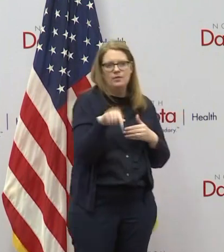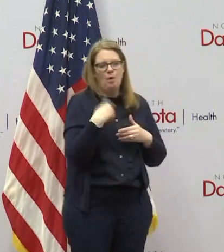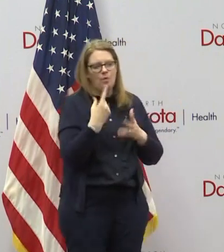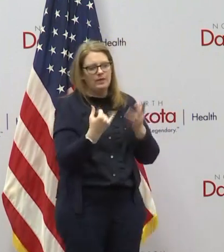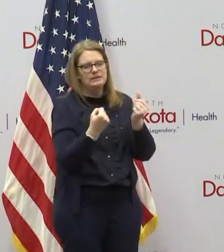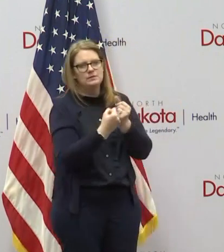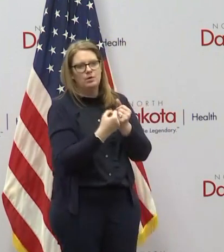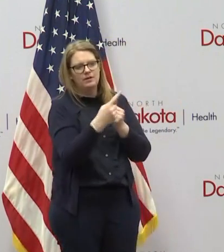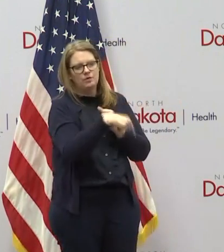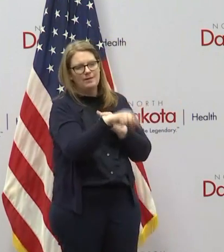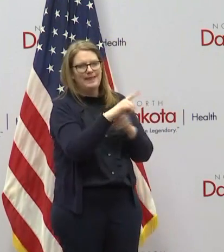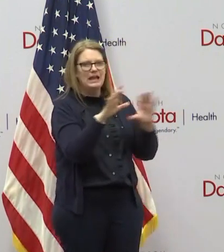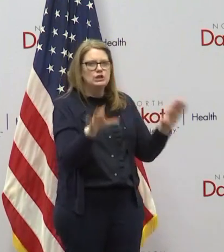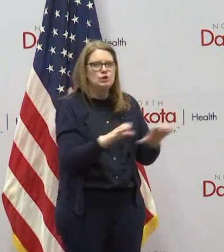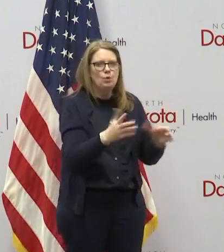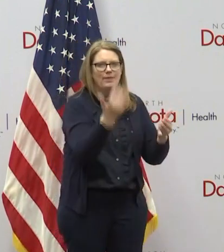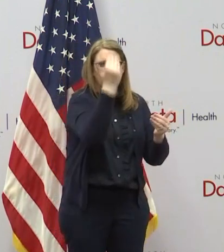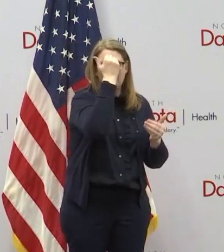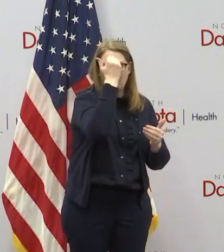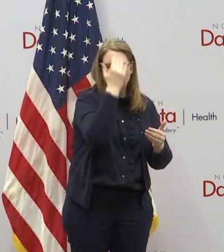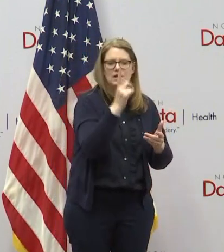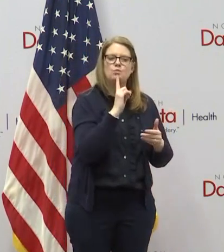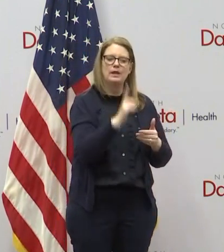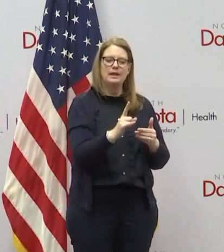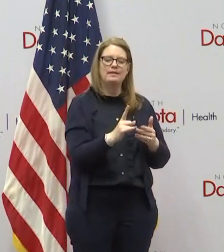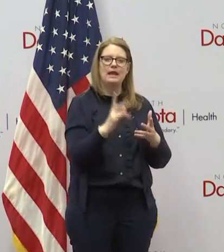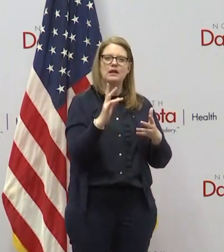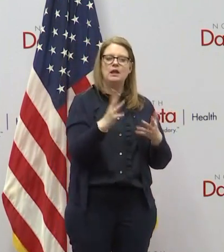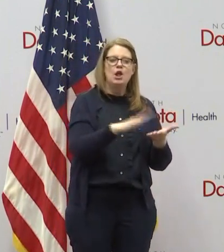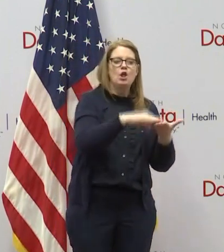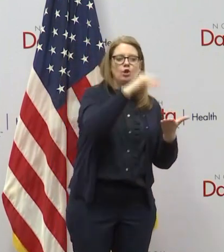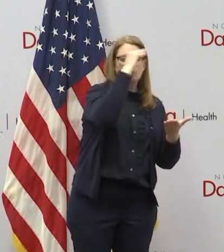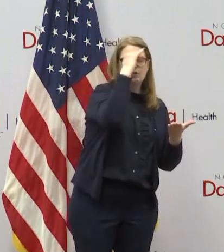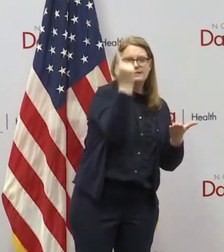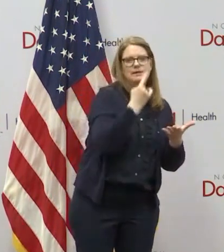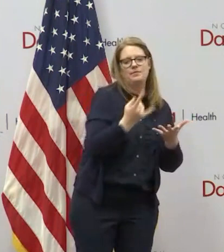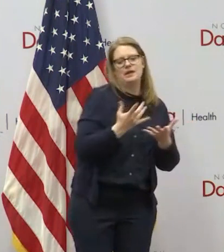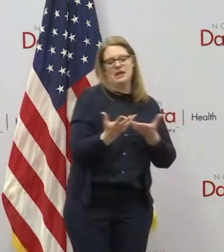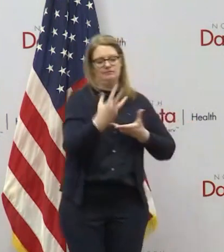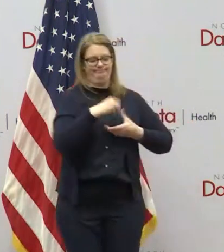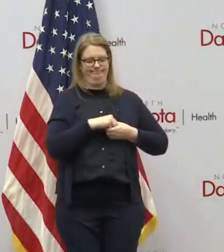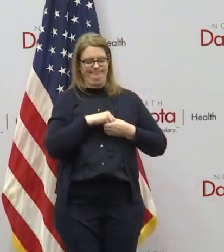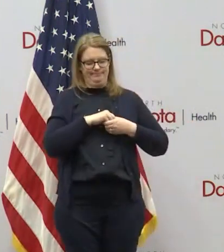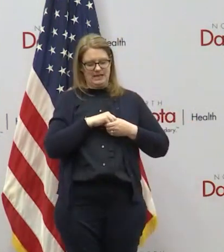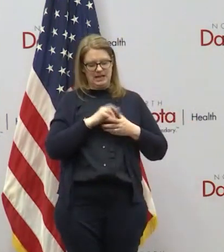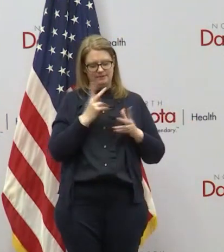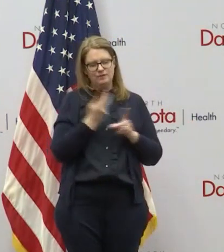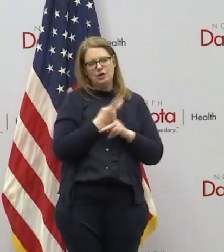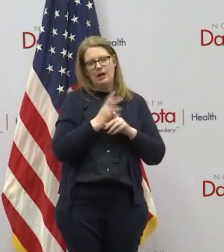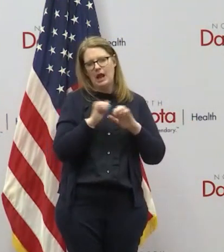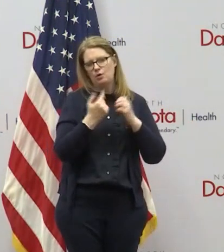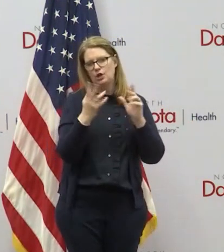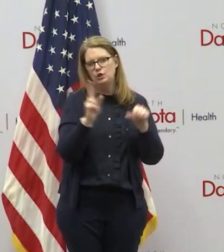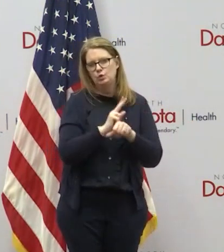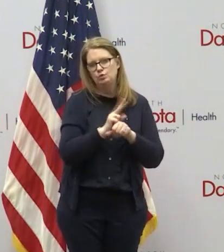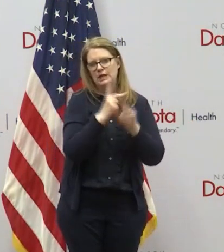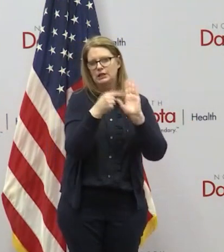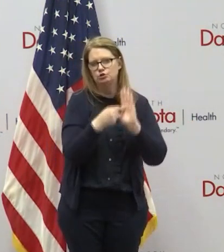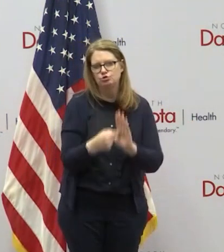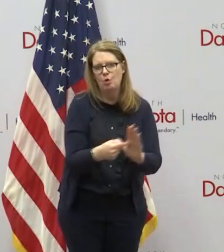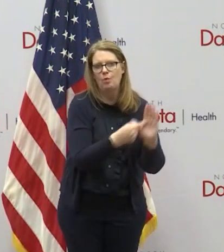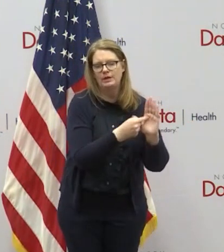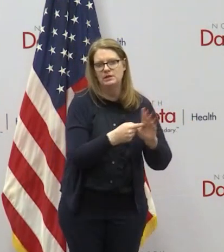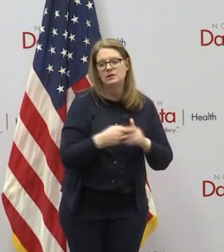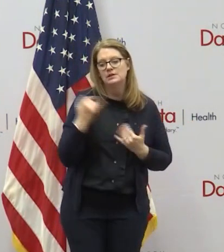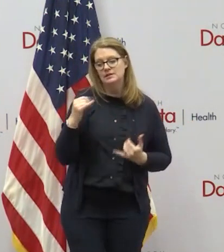young people for what they can do with it. And so I think Williston, I would hold up many, many others across our state that also do those things. They